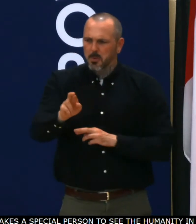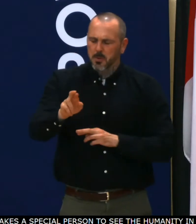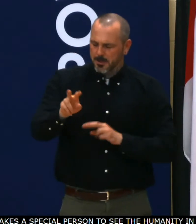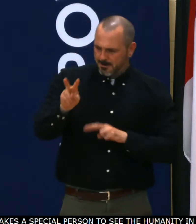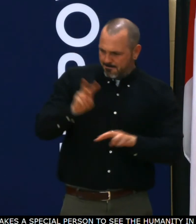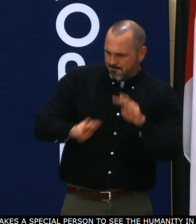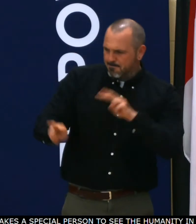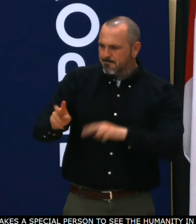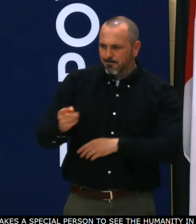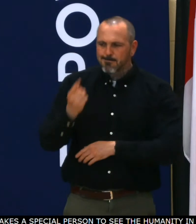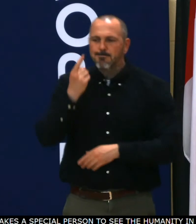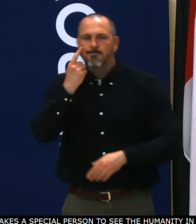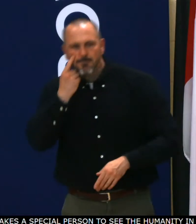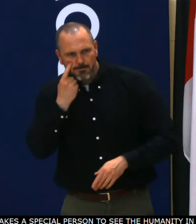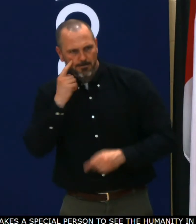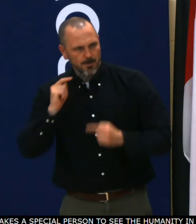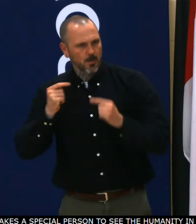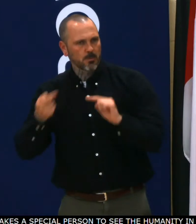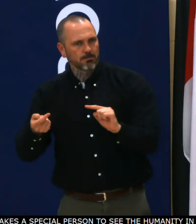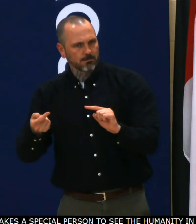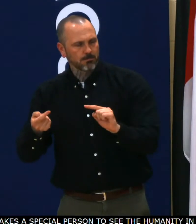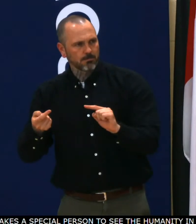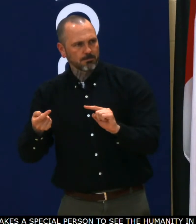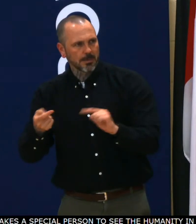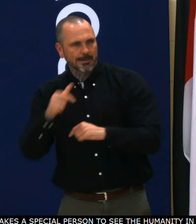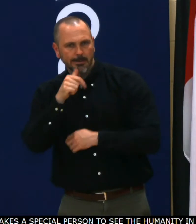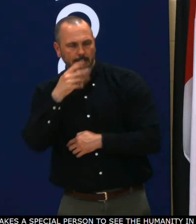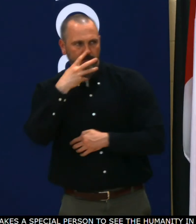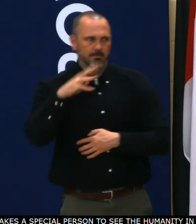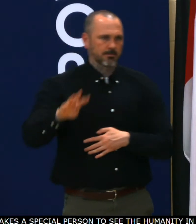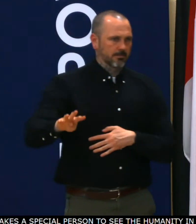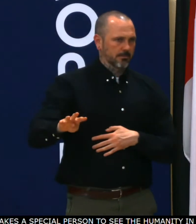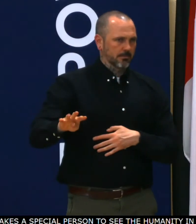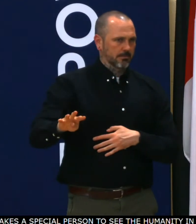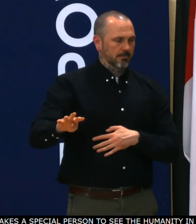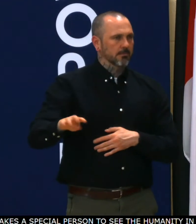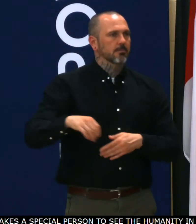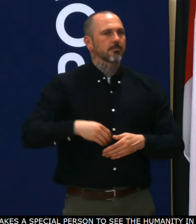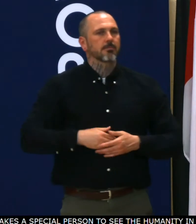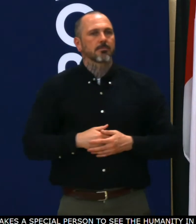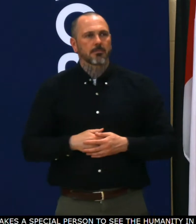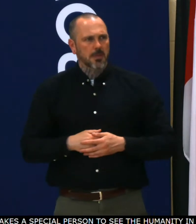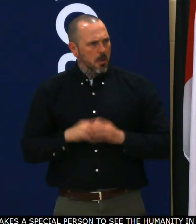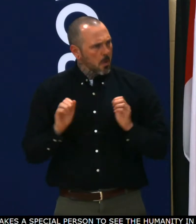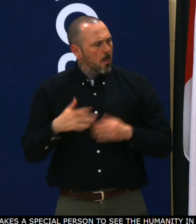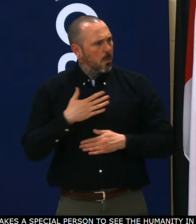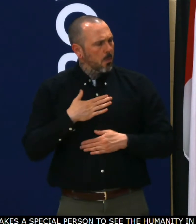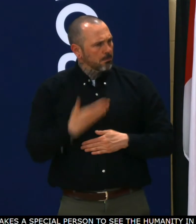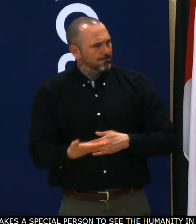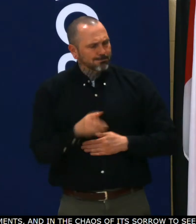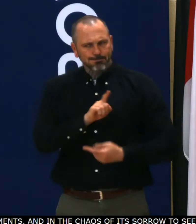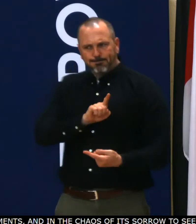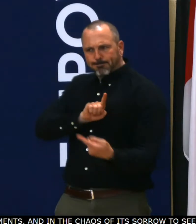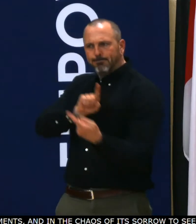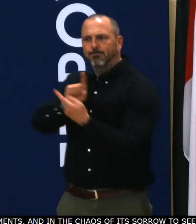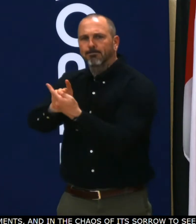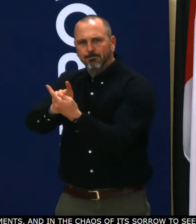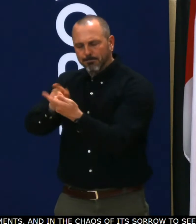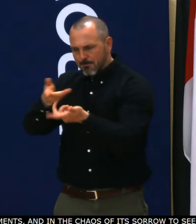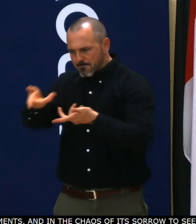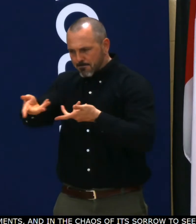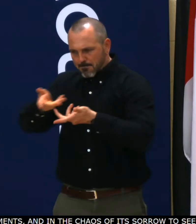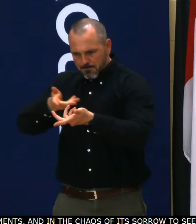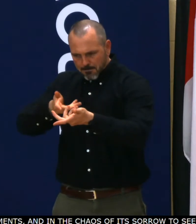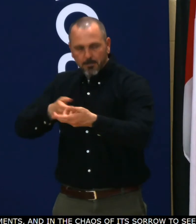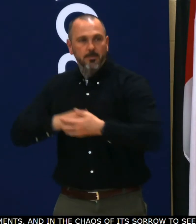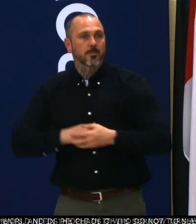but instead move toward it, who cultivate opportunities